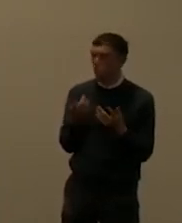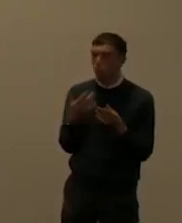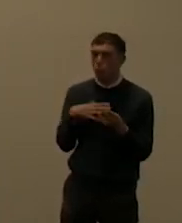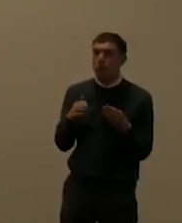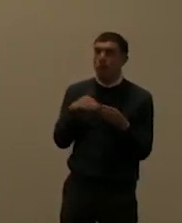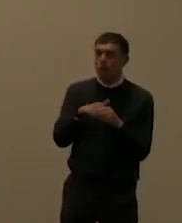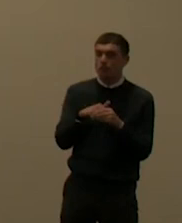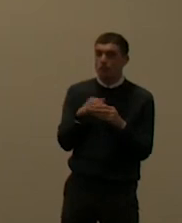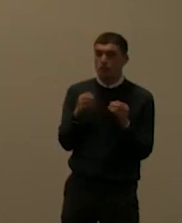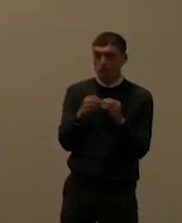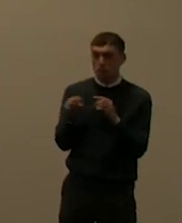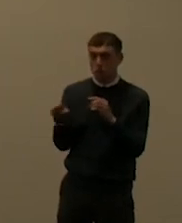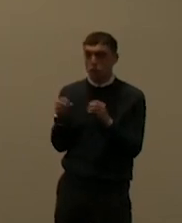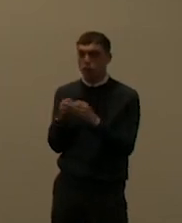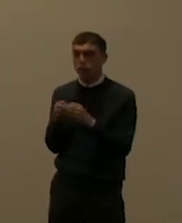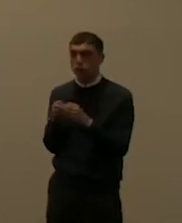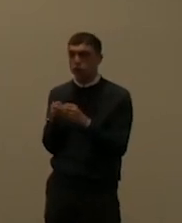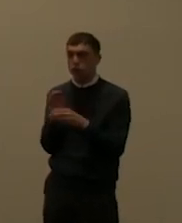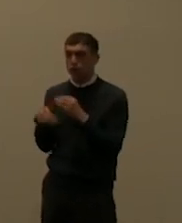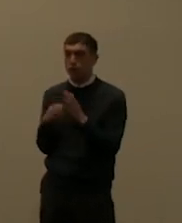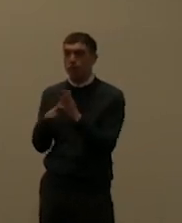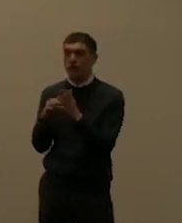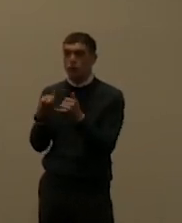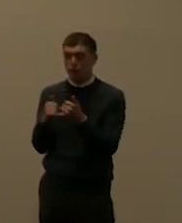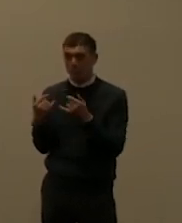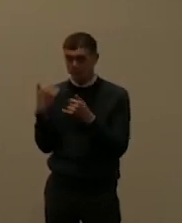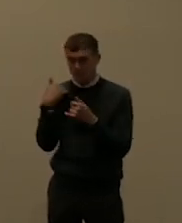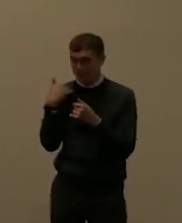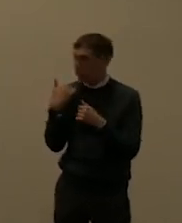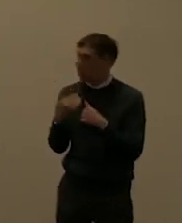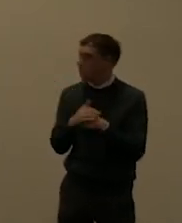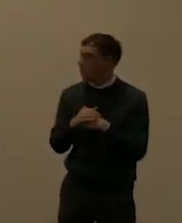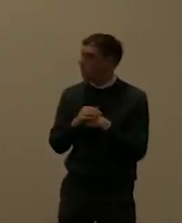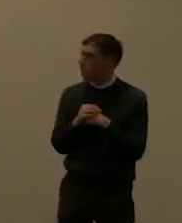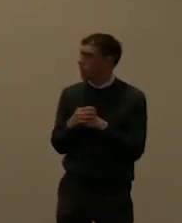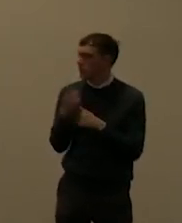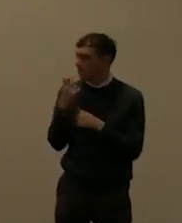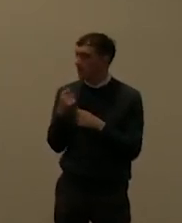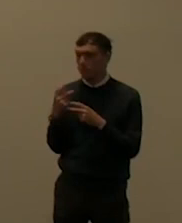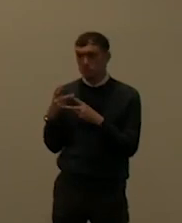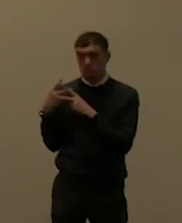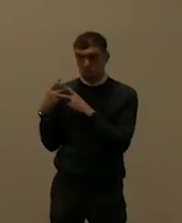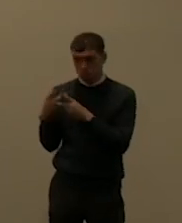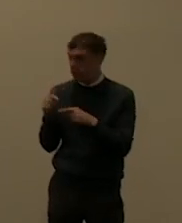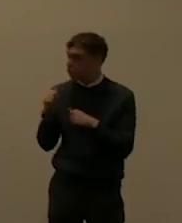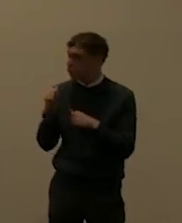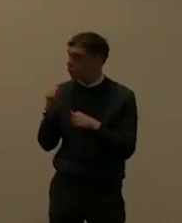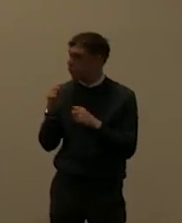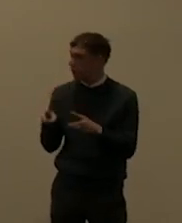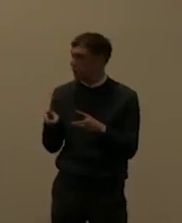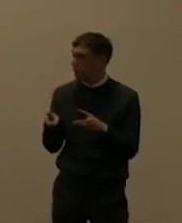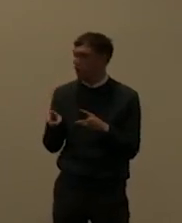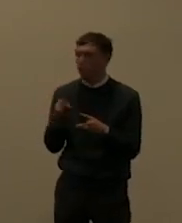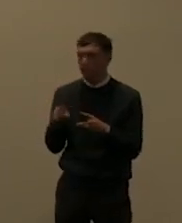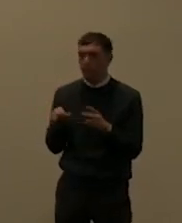implement a branch-to-branch connectivity over the Microsoft backbone. You can do this with traditional VPN gateways, but it's